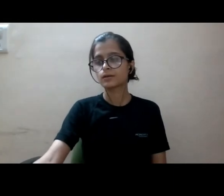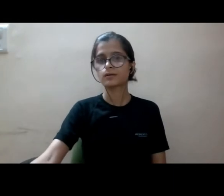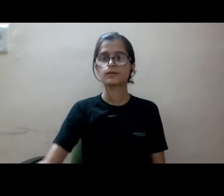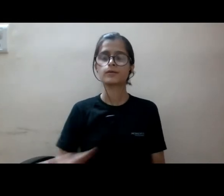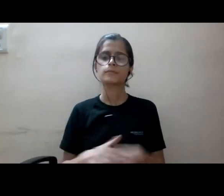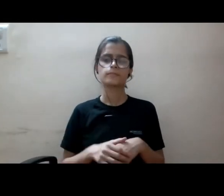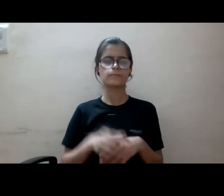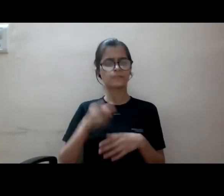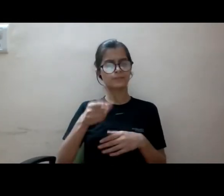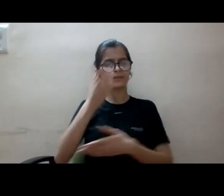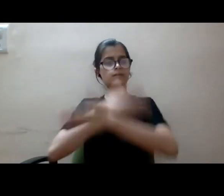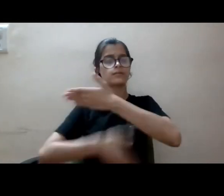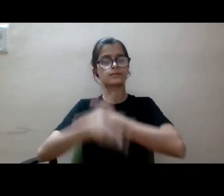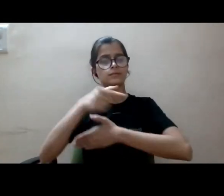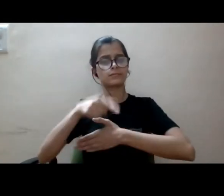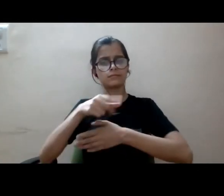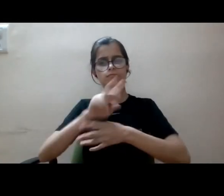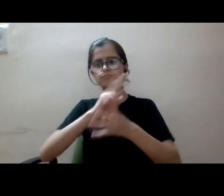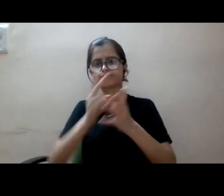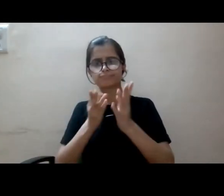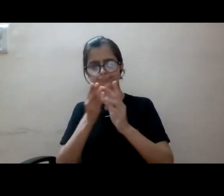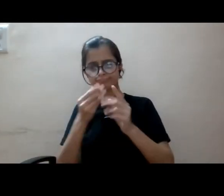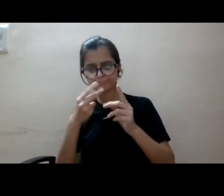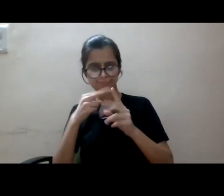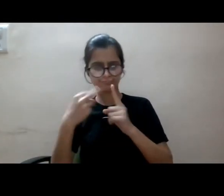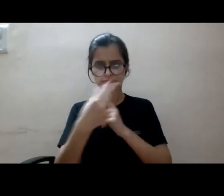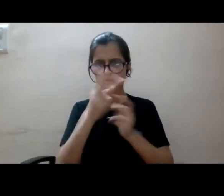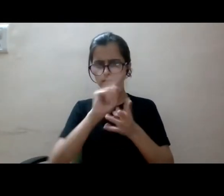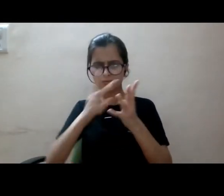What is the disability dynamic of cultural diplomacy?